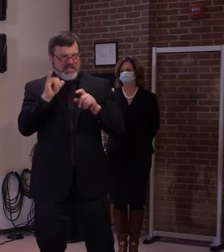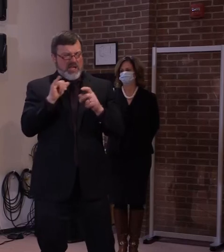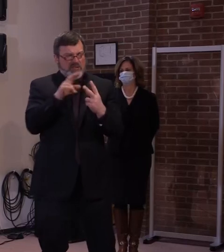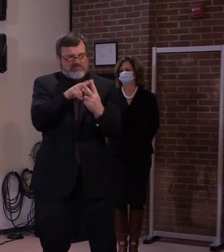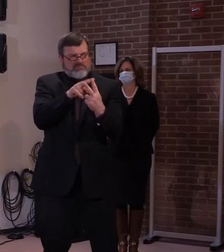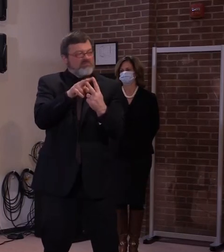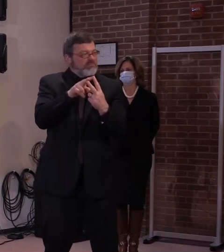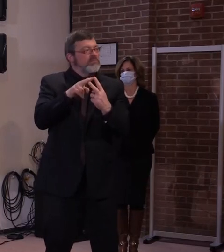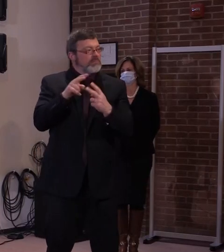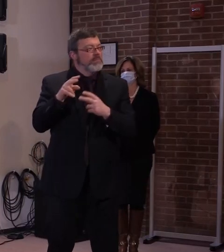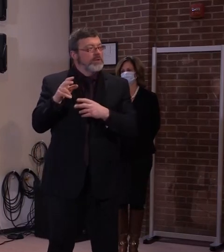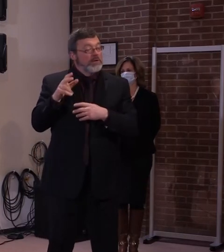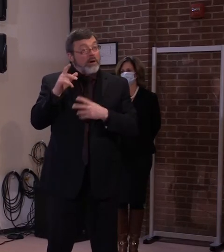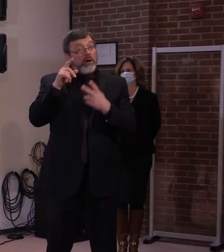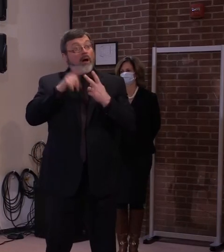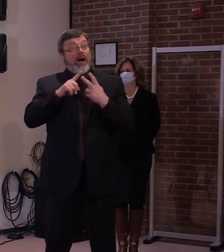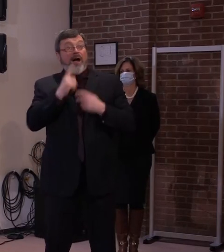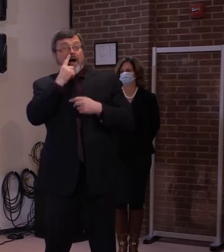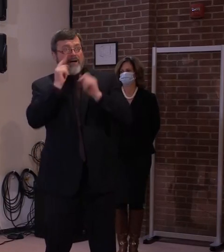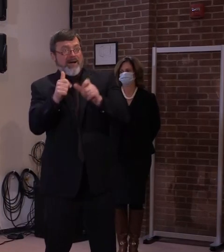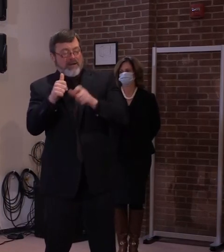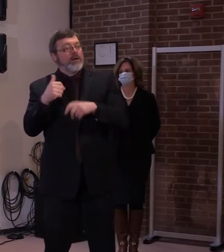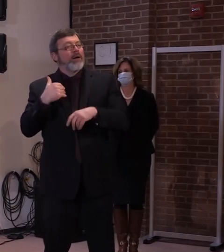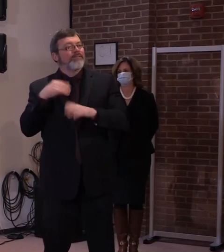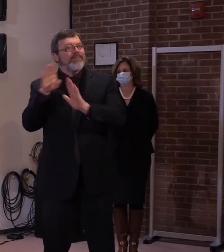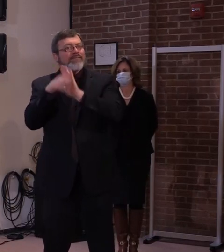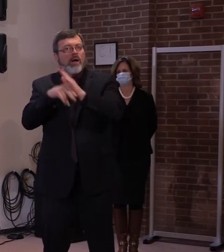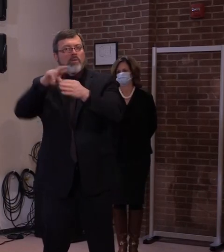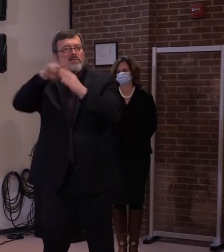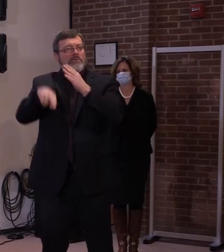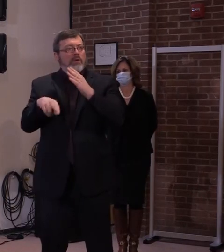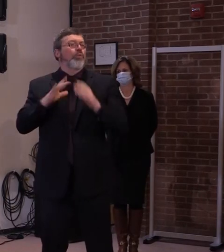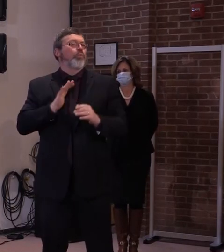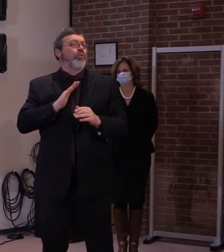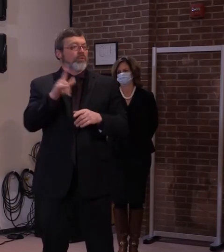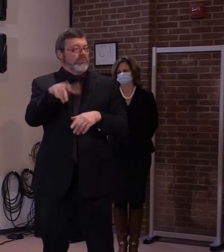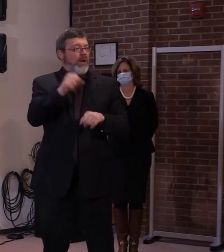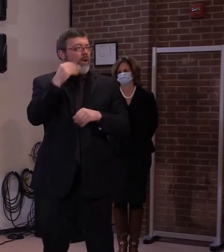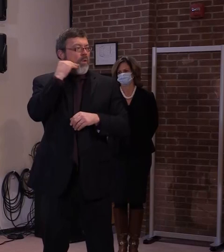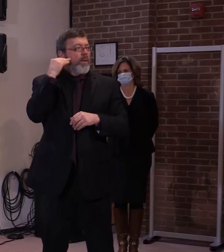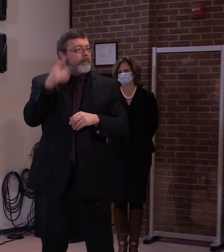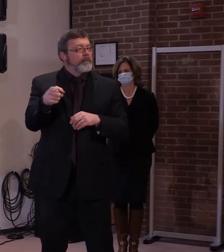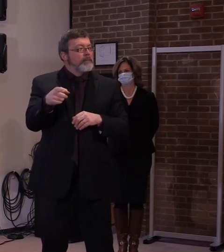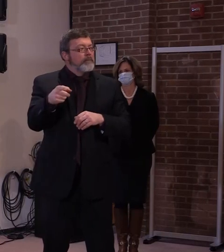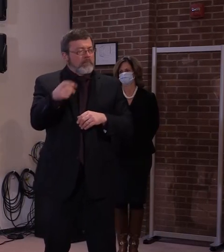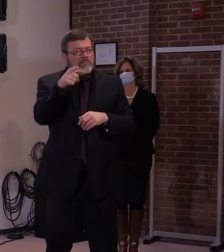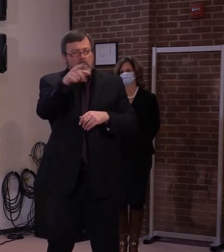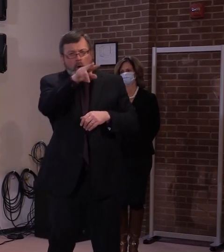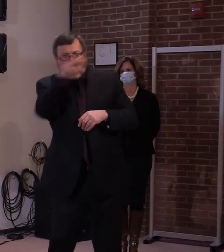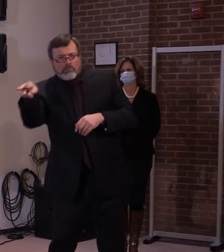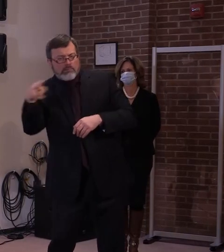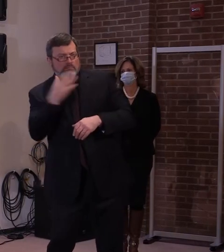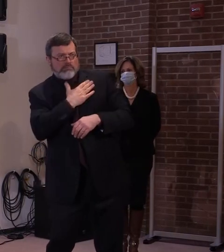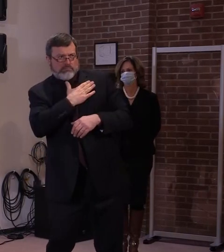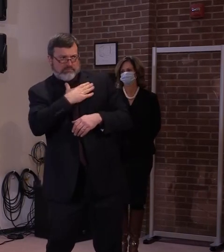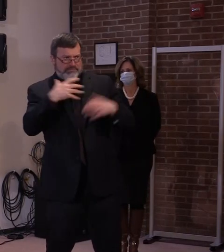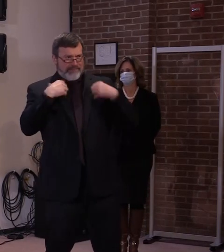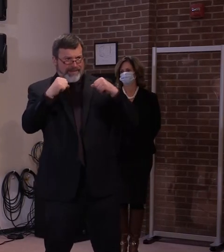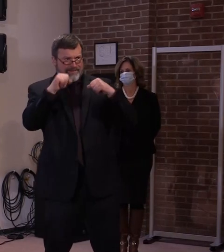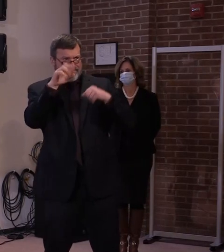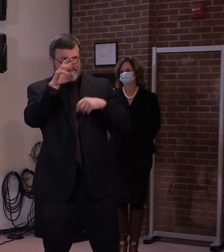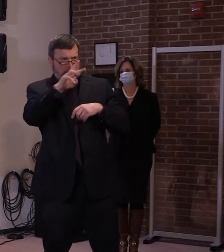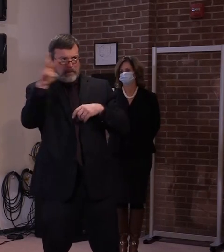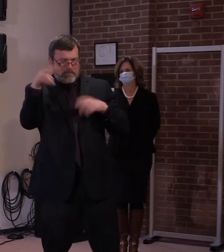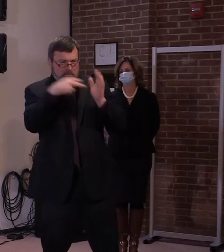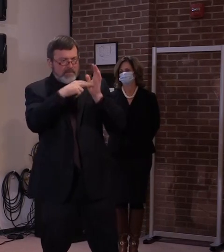register online for these tests. We want to make sure there's enough tests at these sites for you, so please register online for